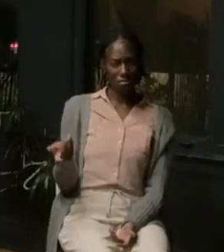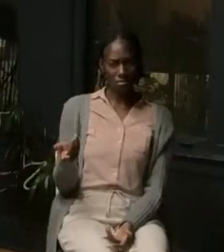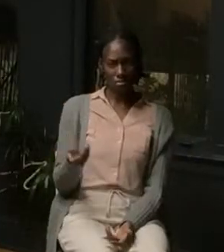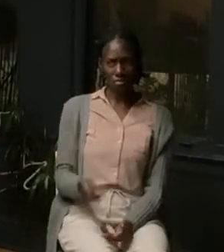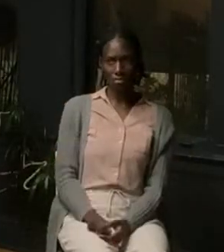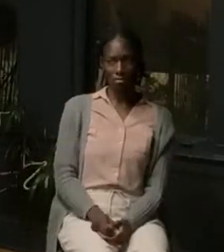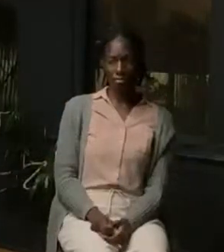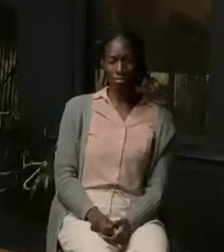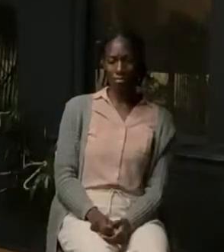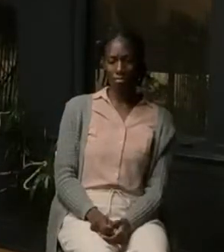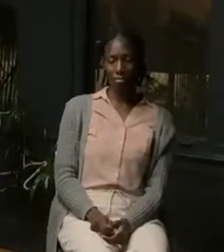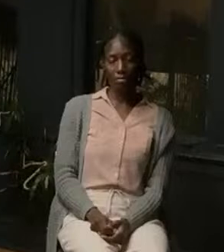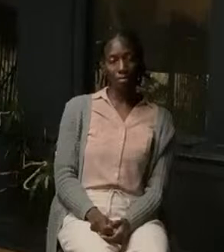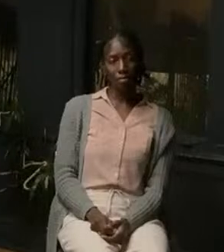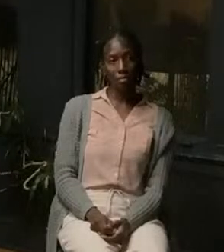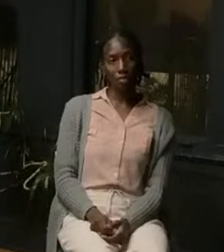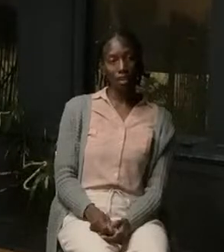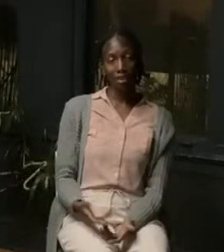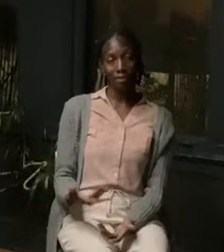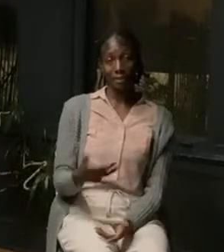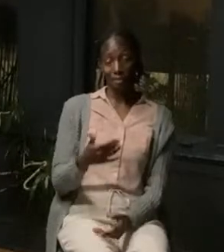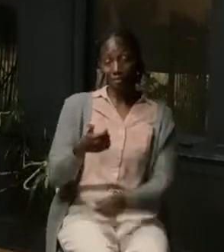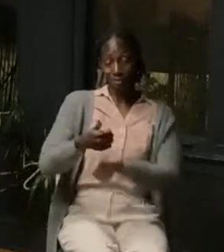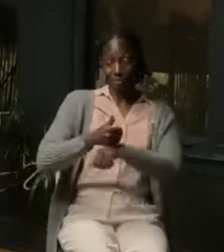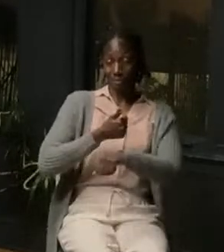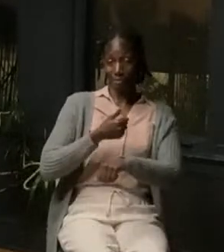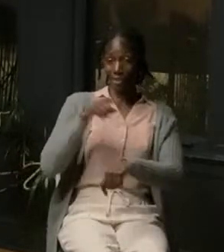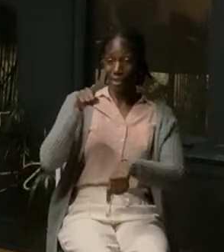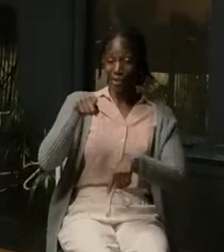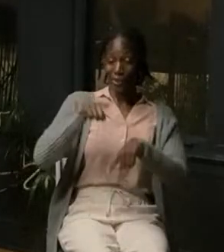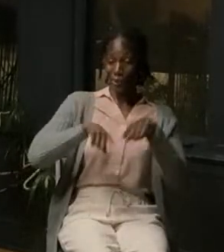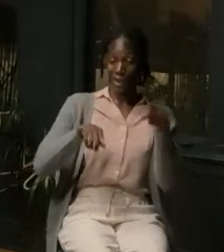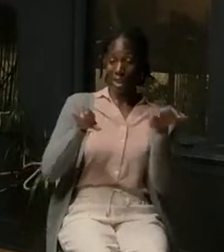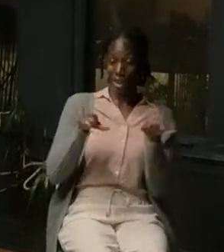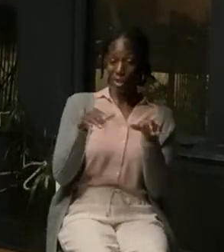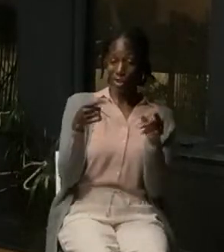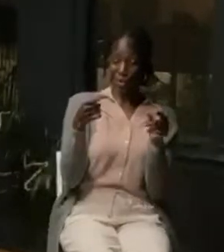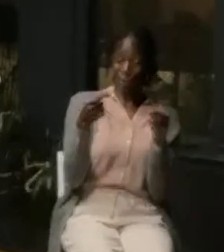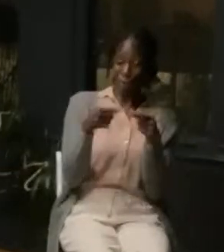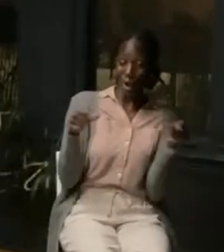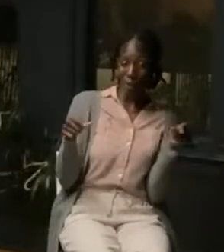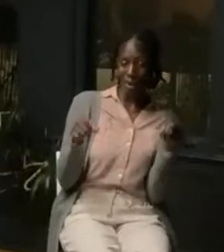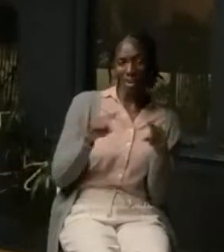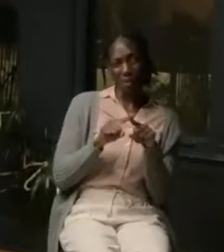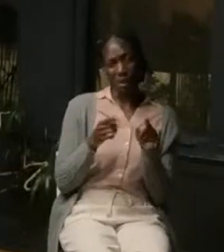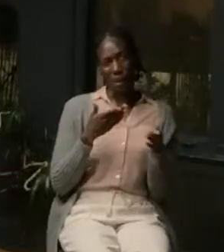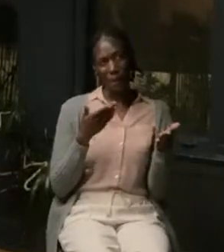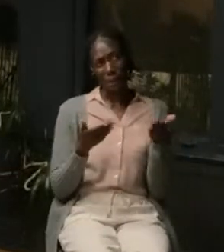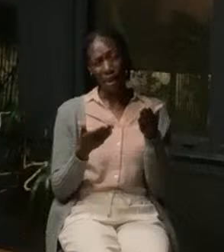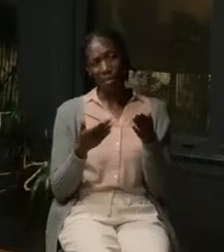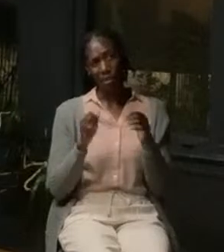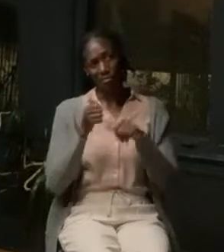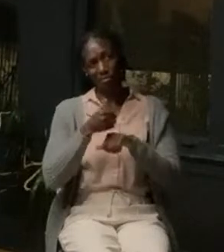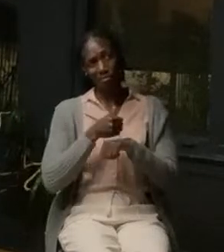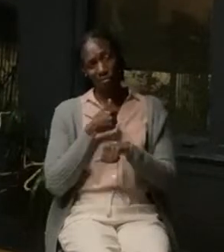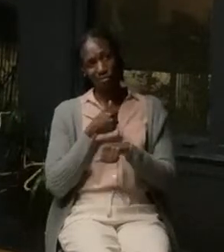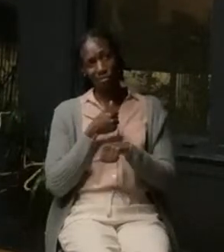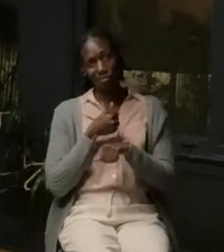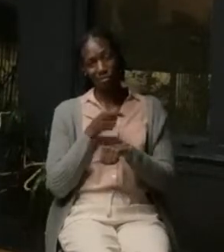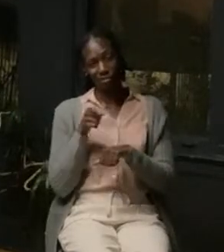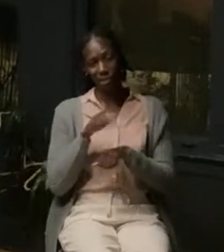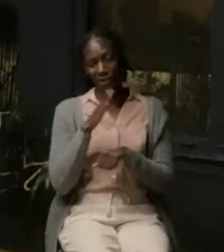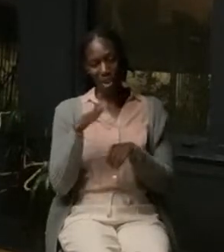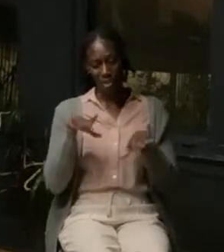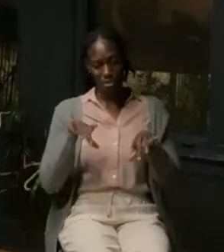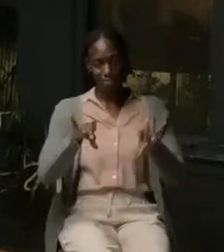It's not my fault you can't do grammar. It may be my fault it never took. Allow me the honor